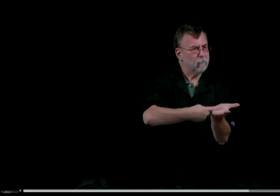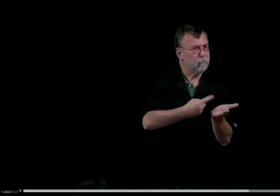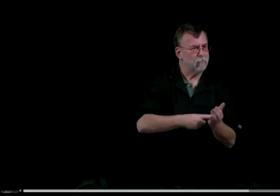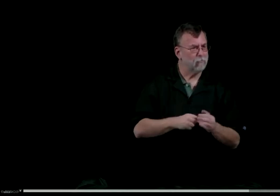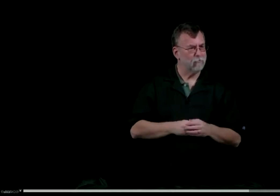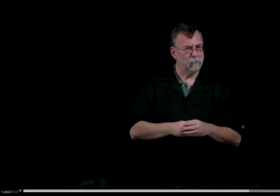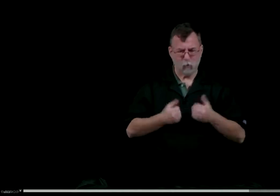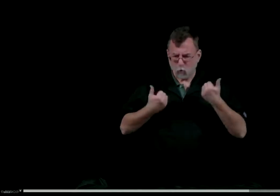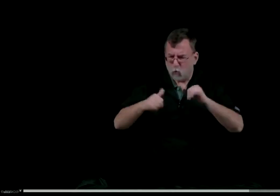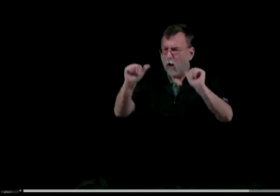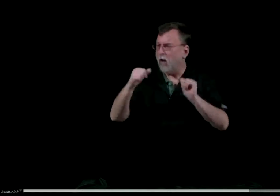and discuss